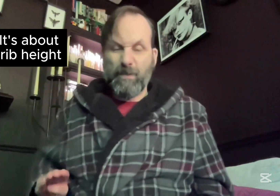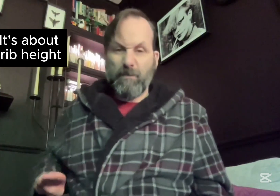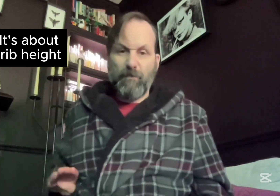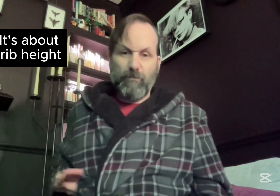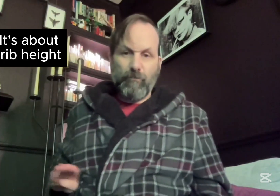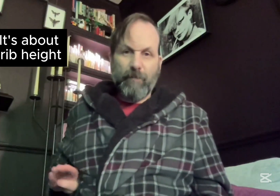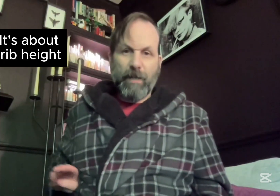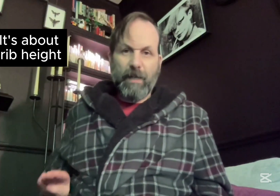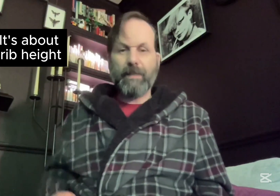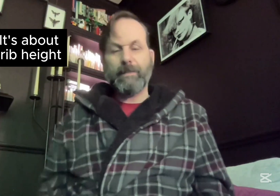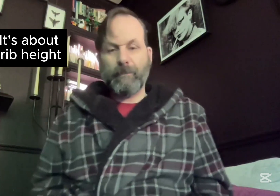It's about rib height.